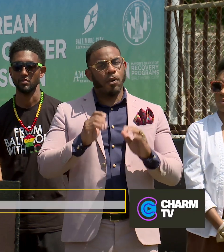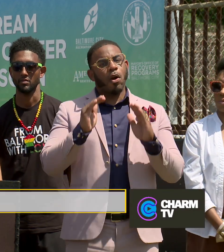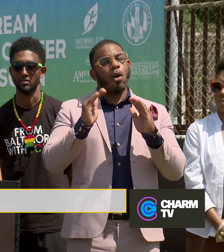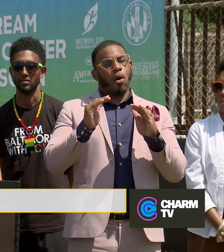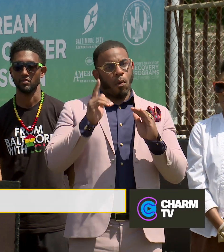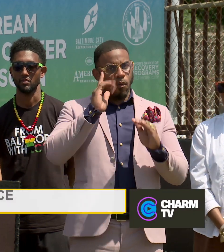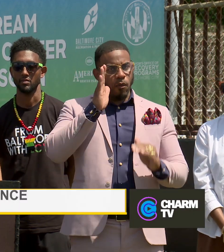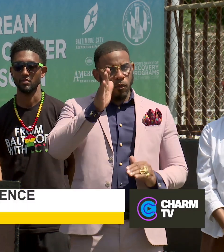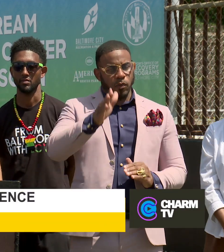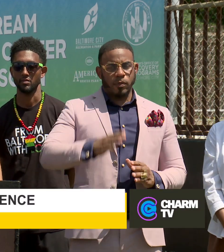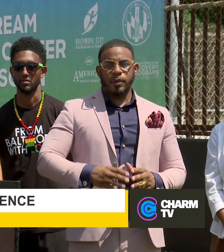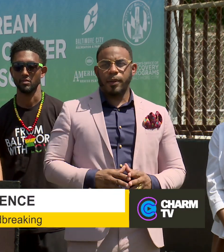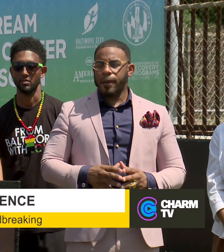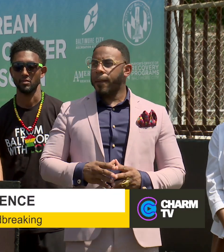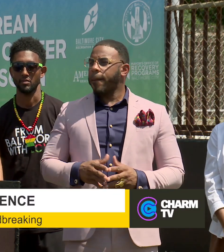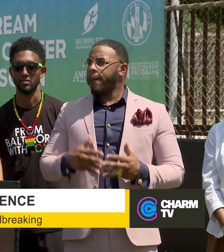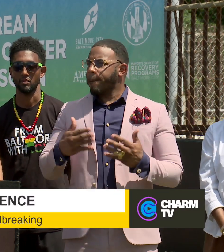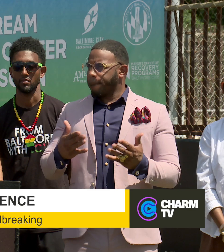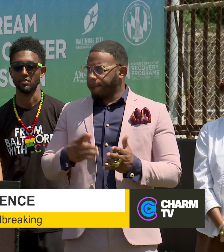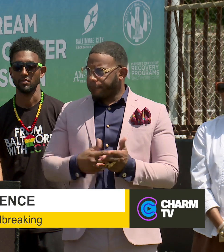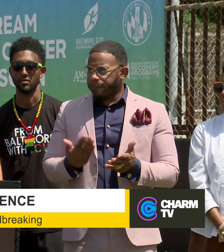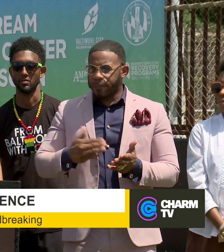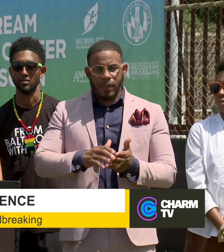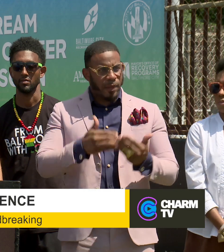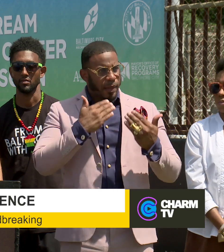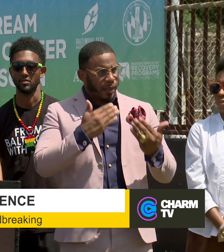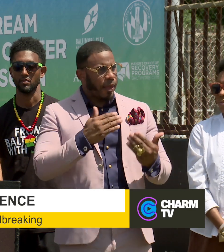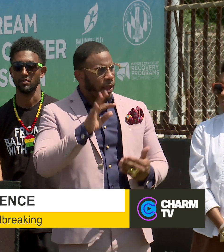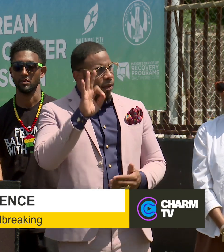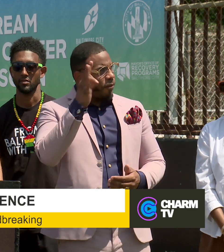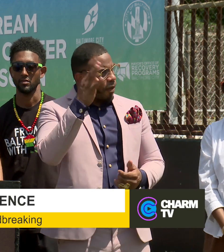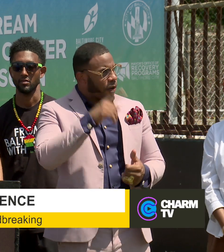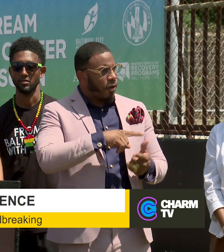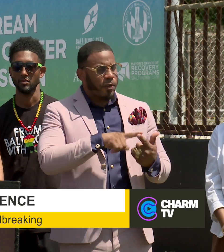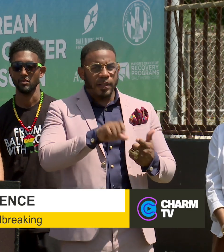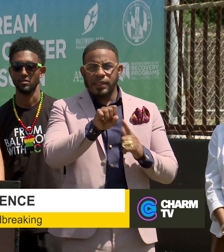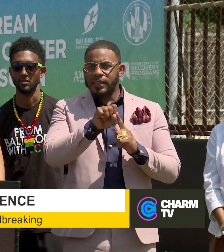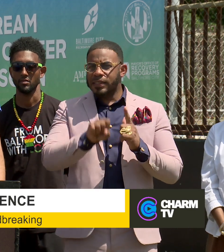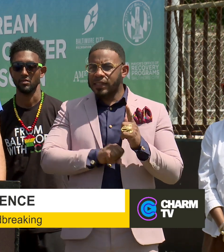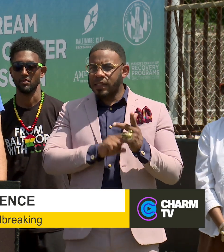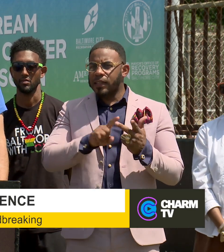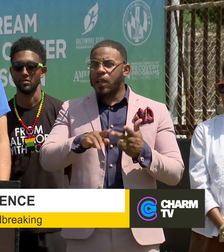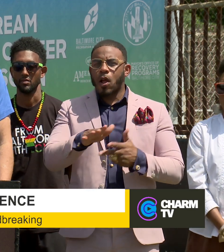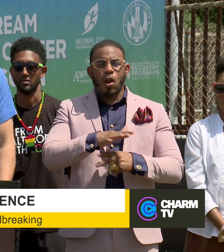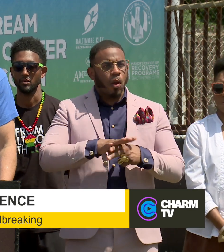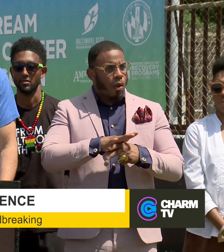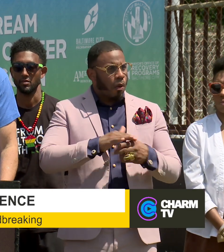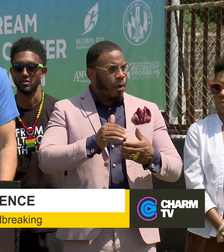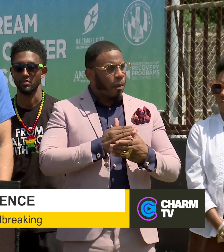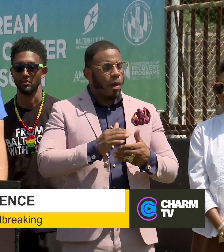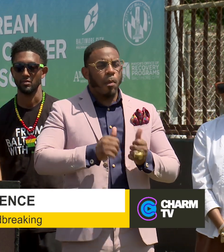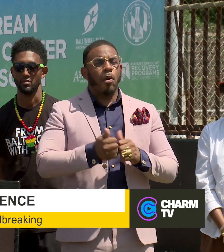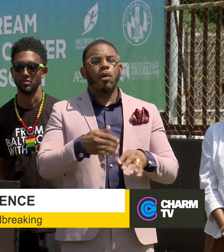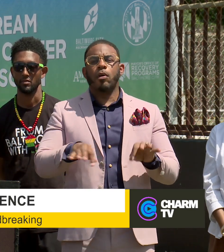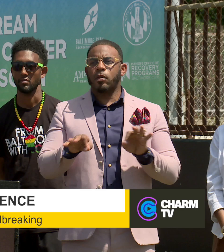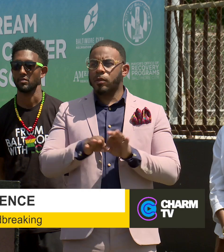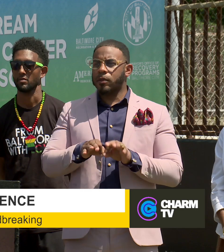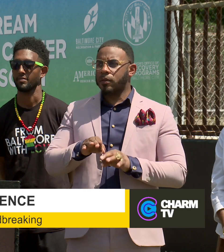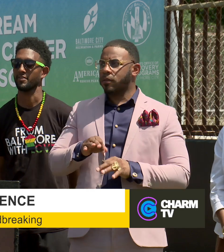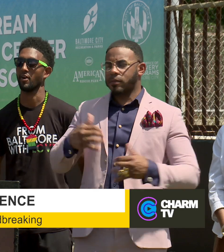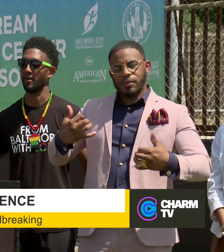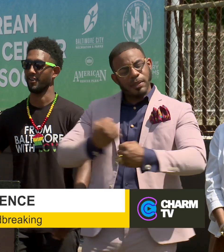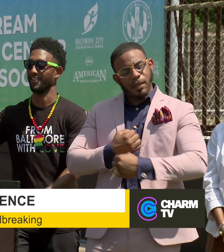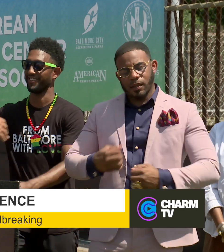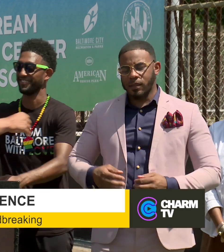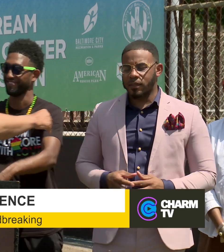hope for the future. So once again, I want to thank our federal, state, local partners, but most of all, give me a